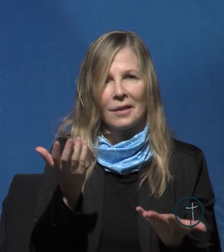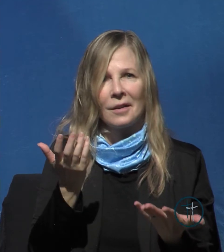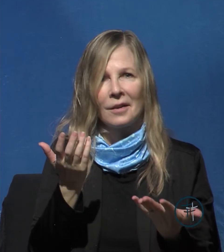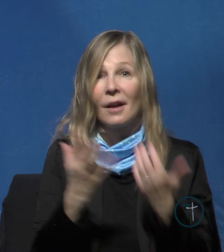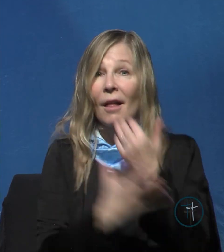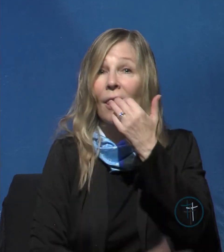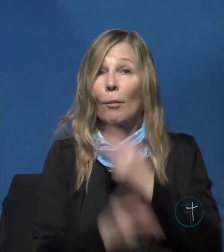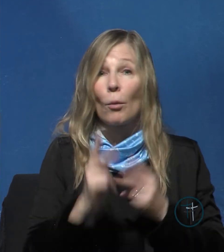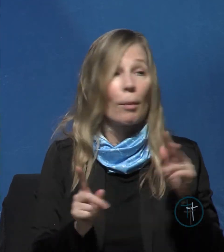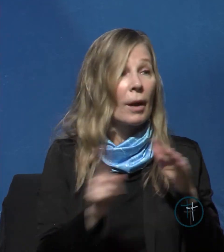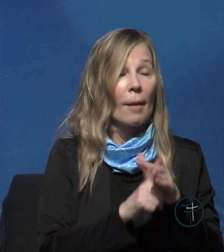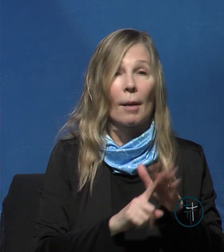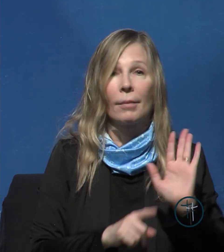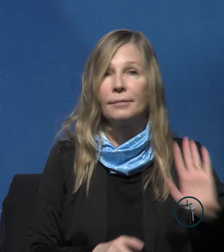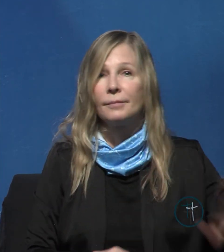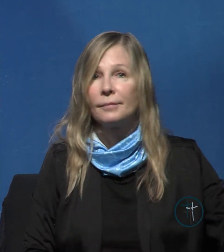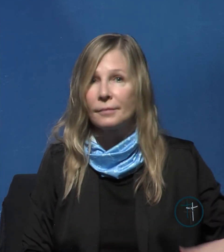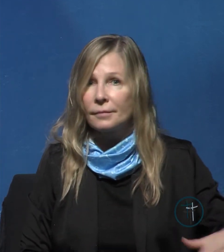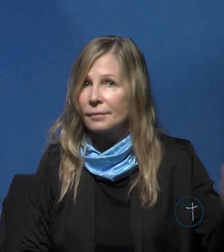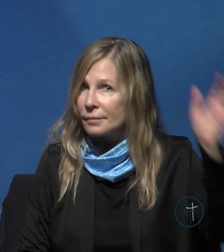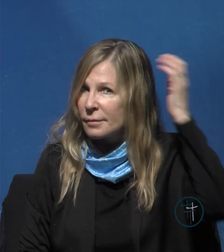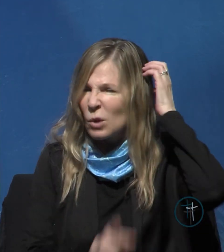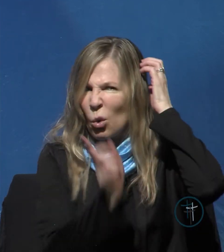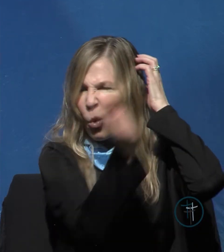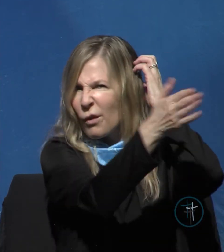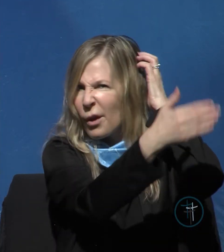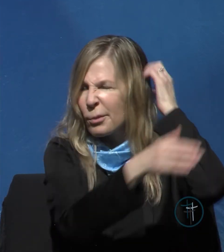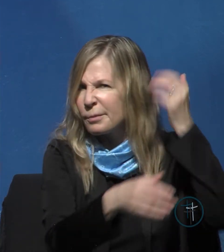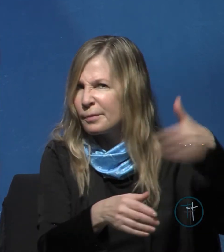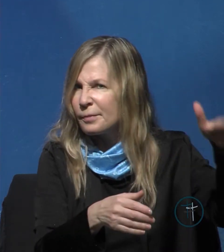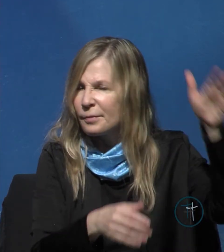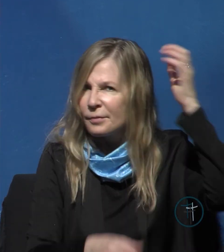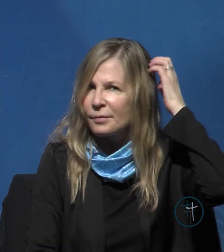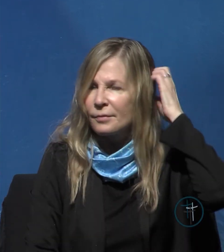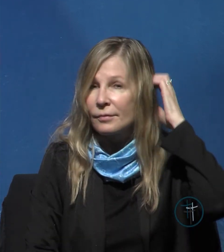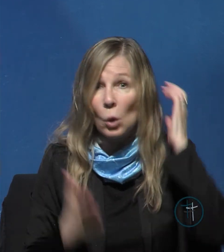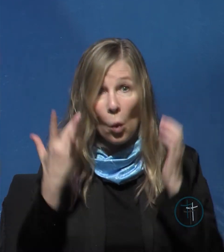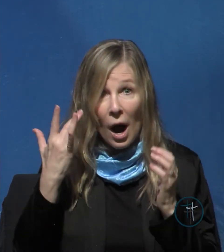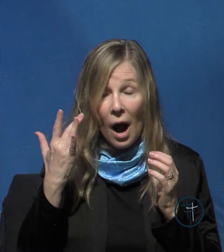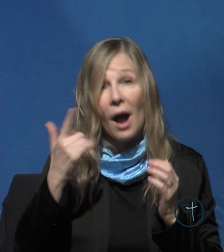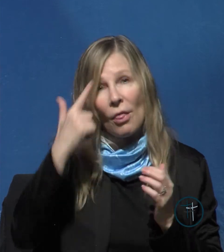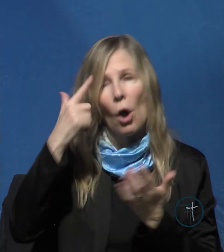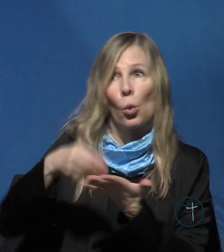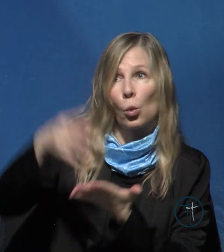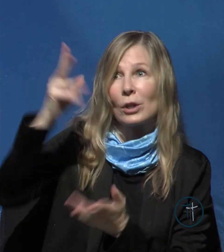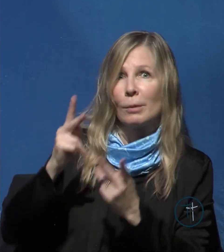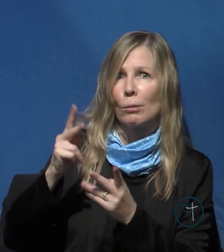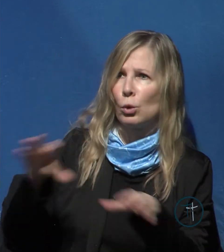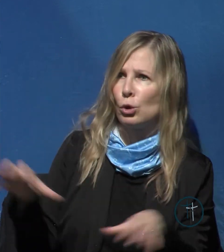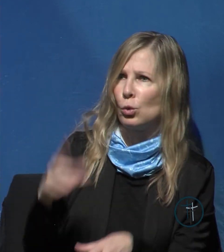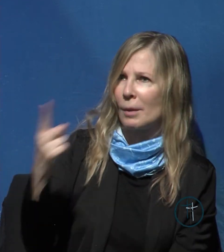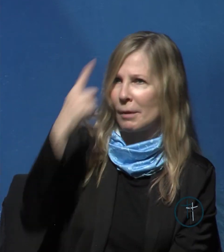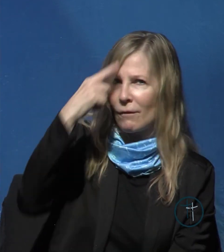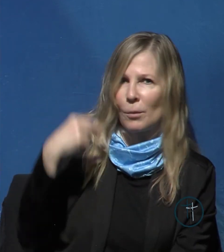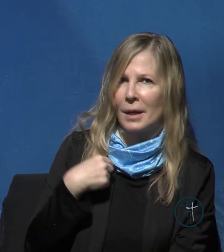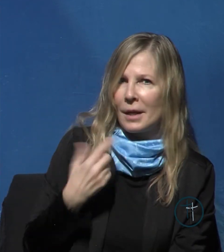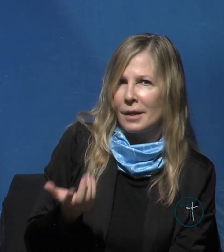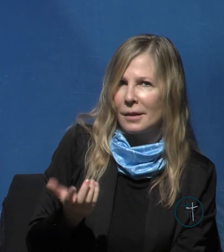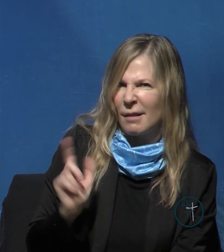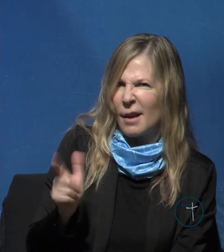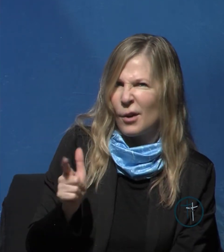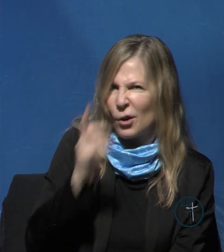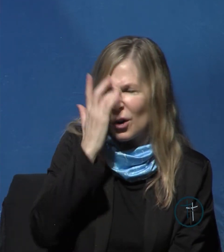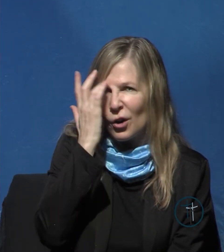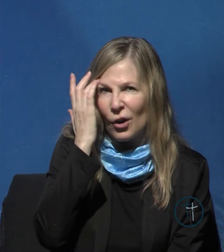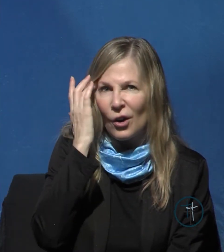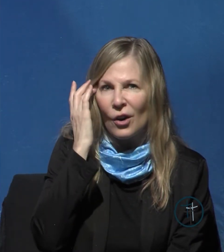And poor people came in, they were basically, you're over there, just get out of the way. Why? Because they thought the rich people would do something for them.